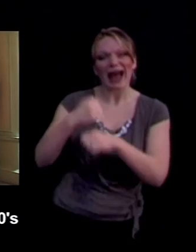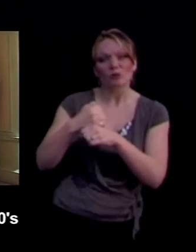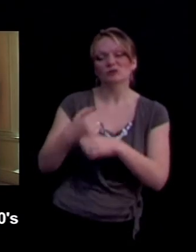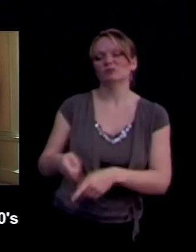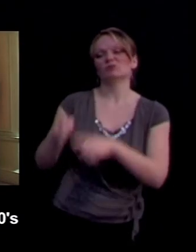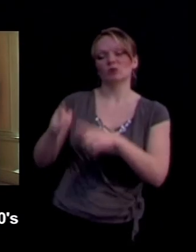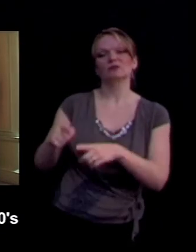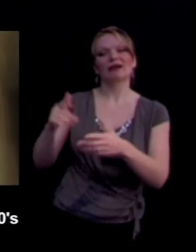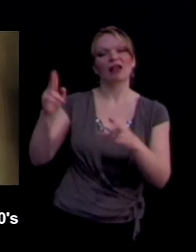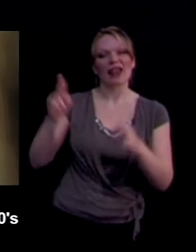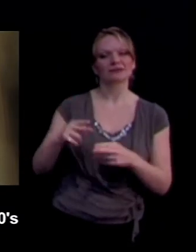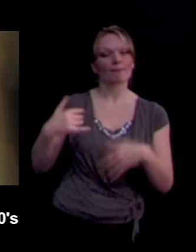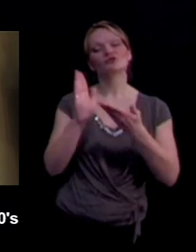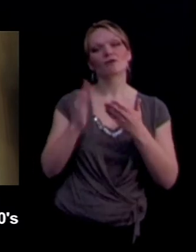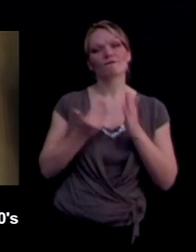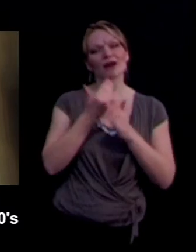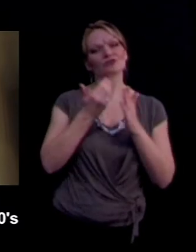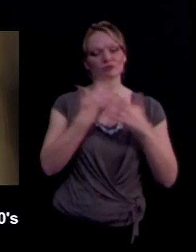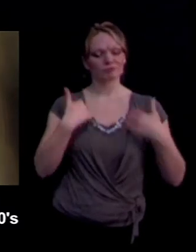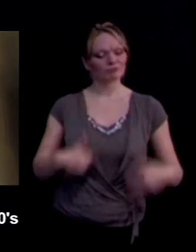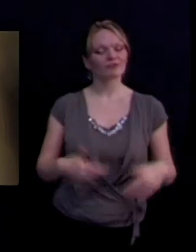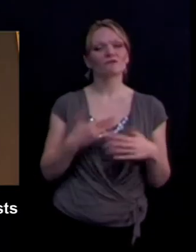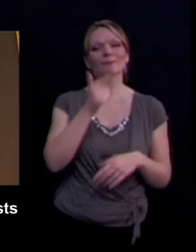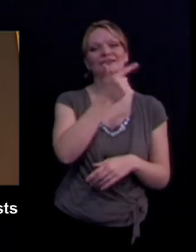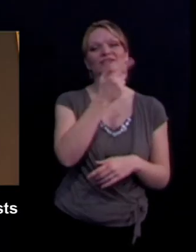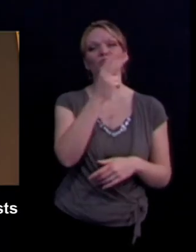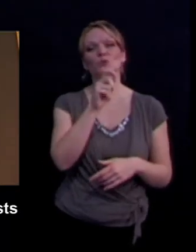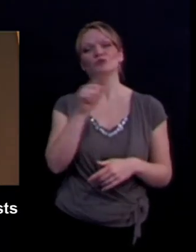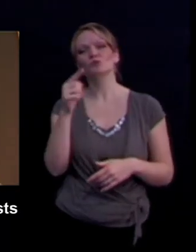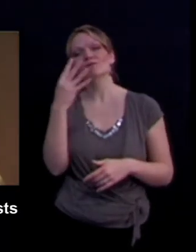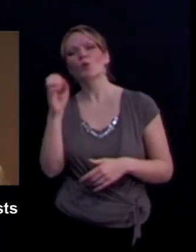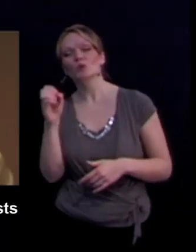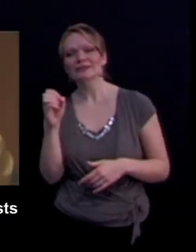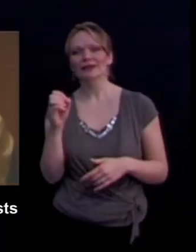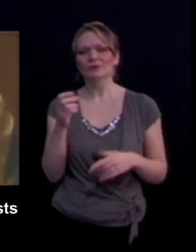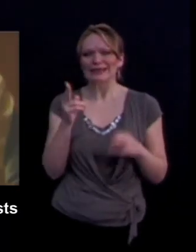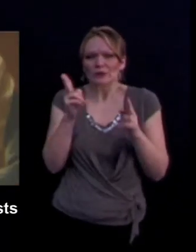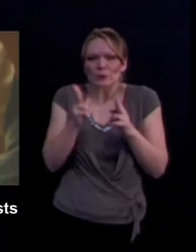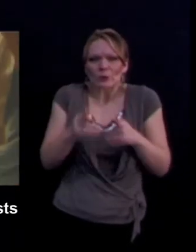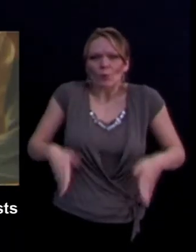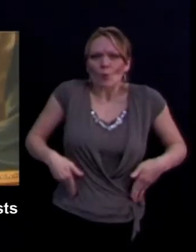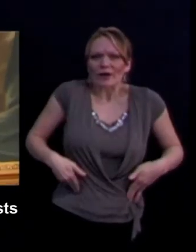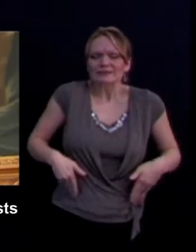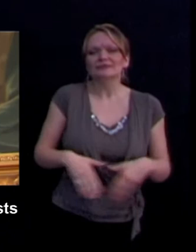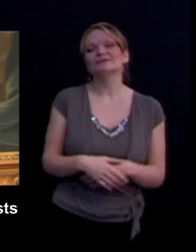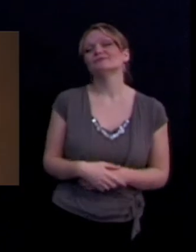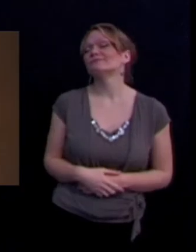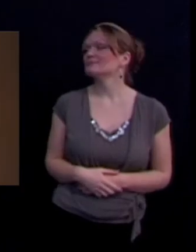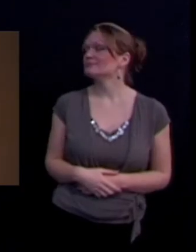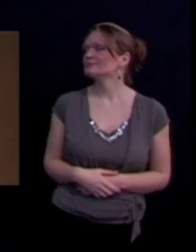show the fashions from the 1720s to the 1740s, with their very narrow, pinched waists.